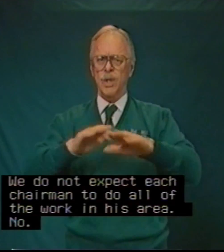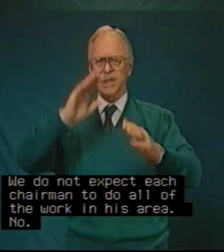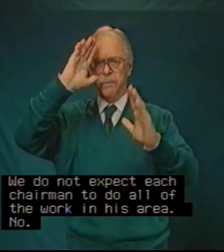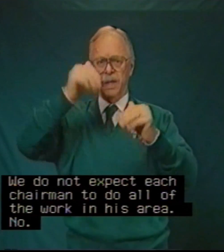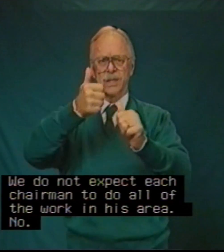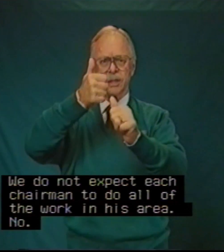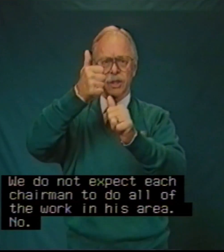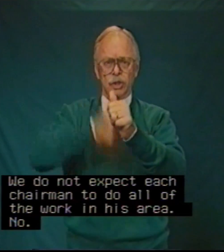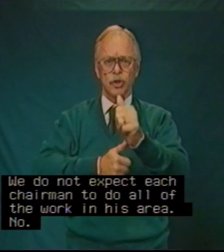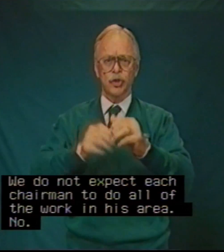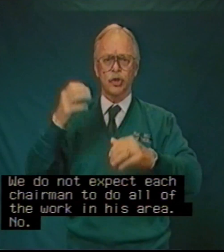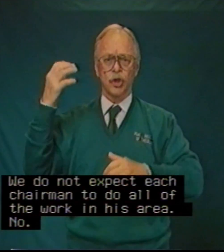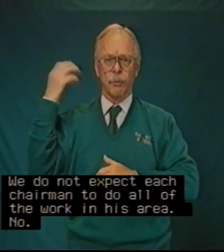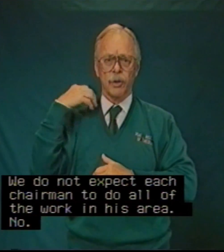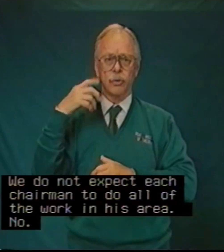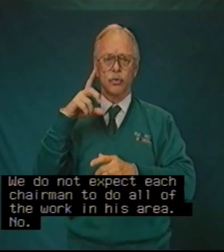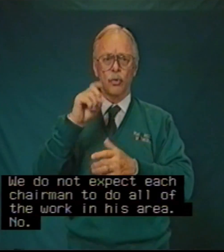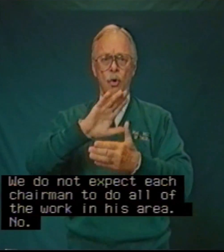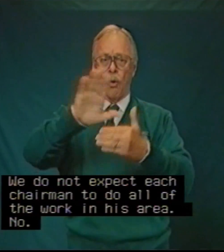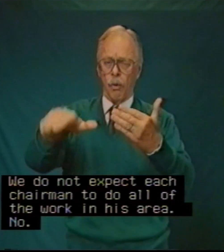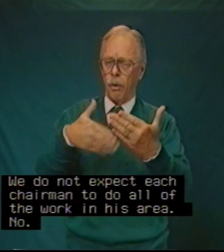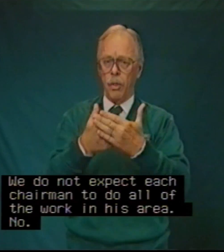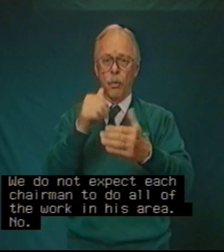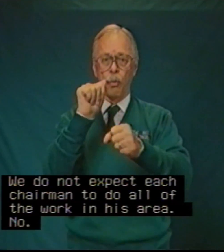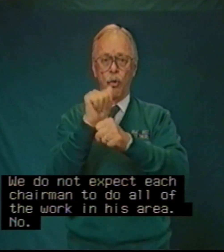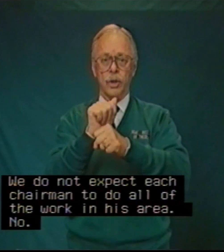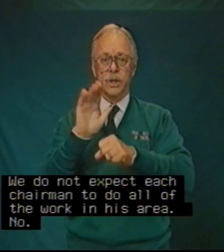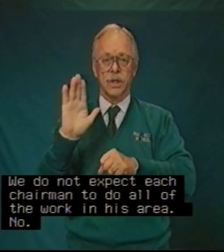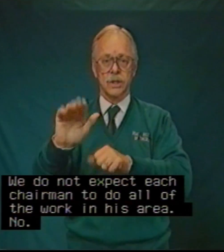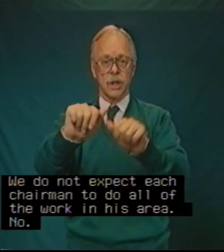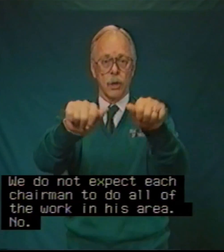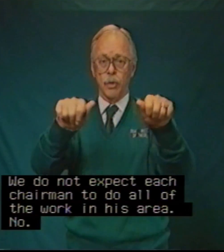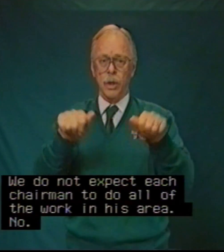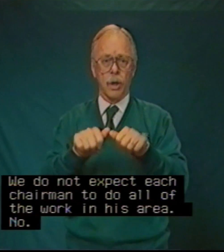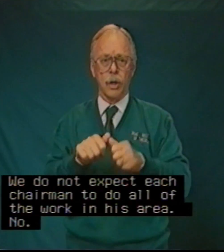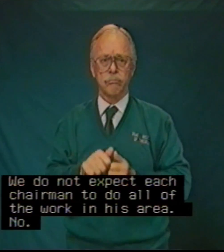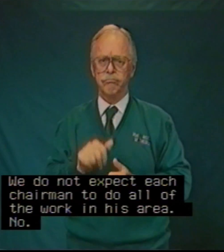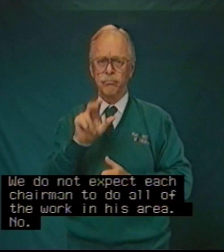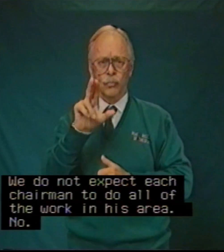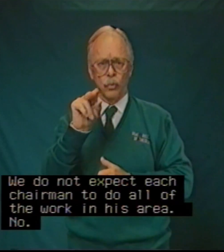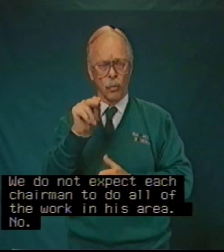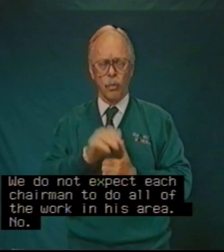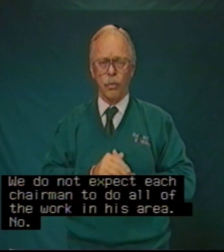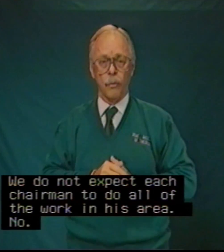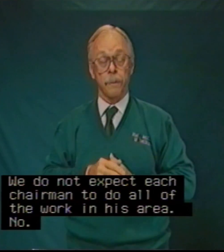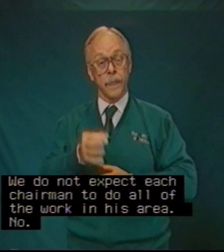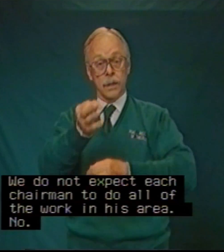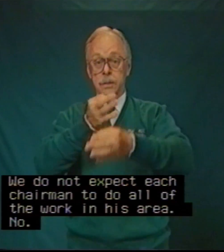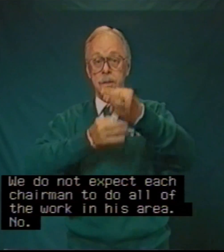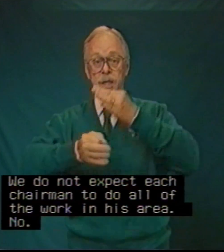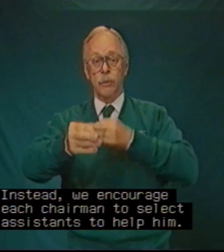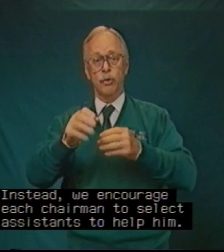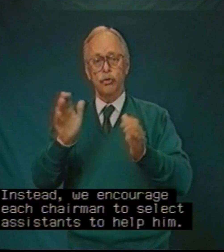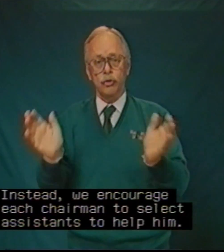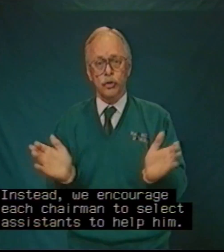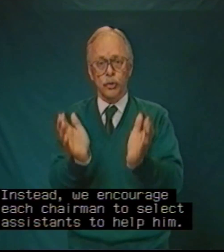not expect each chairman to do all the work in his area. No, instead we encourage each chairman to